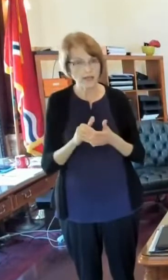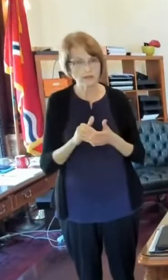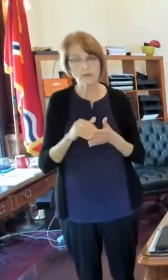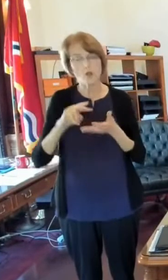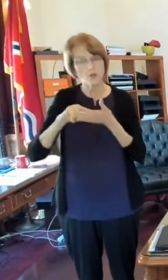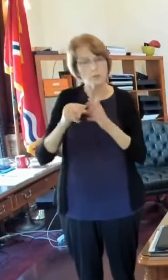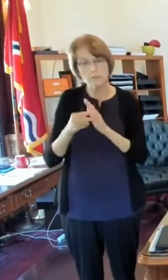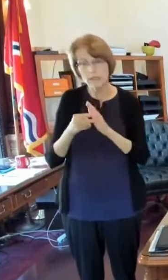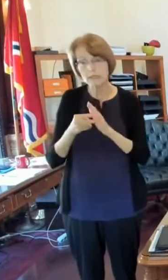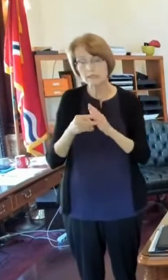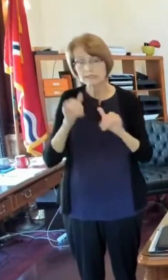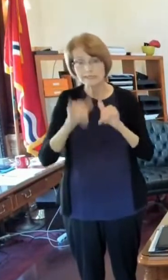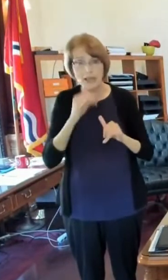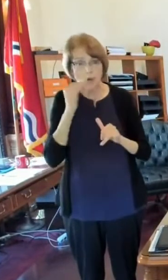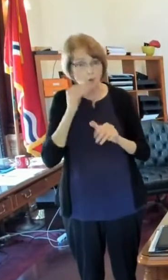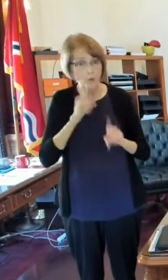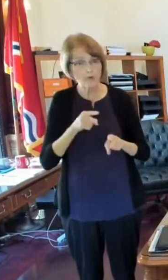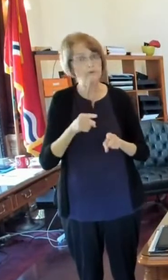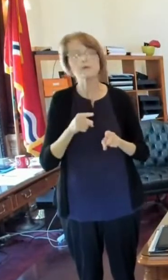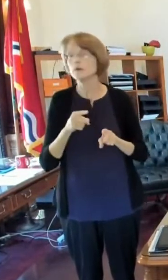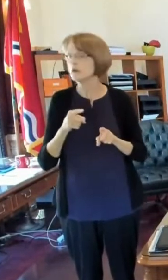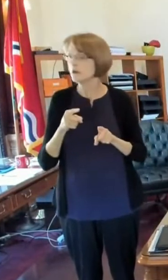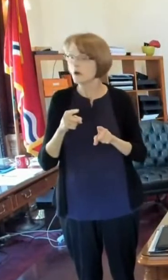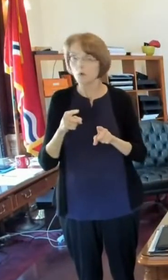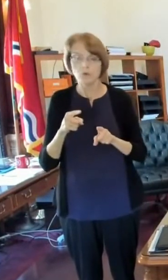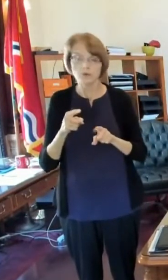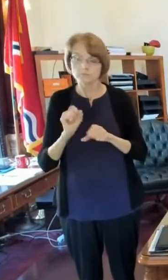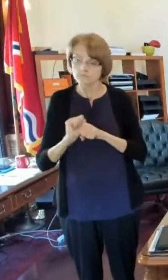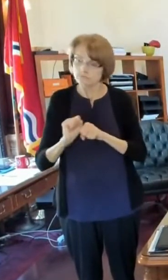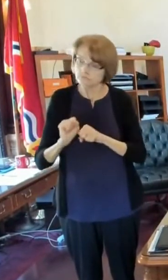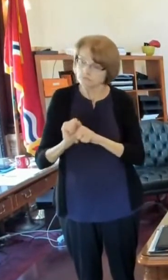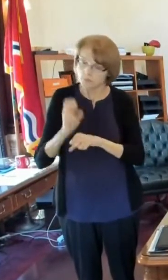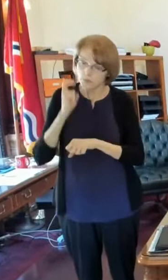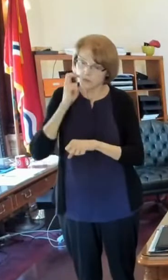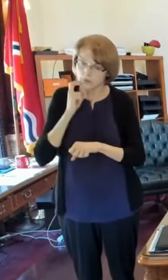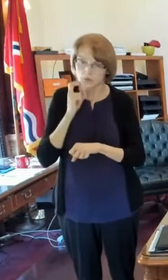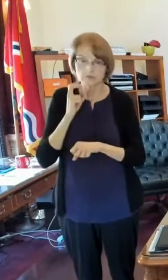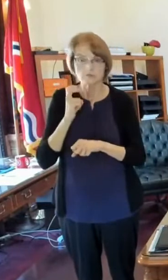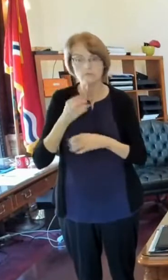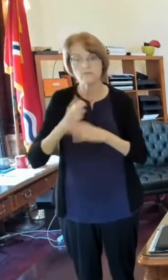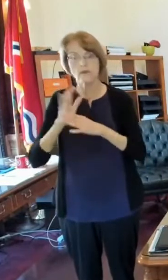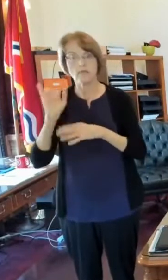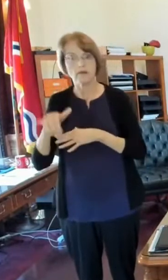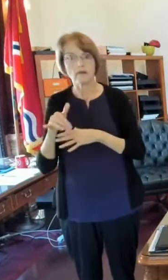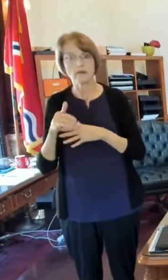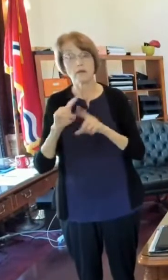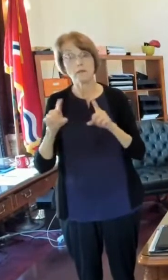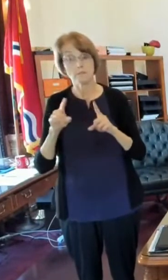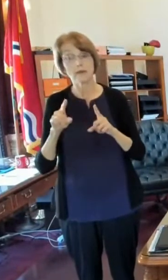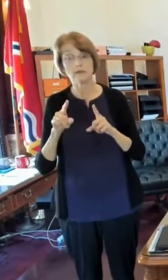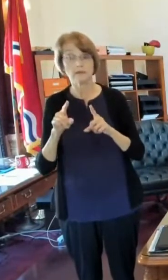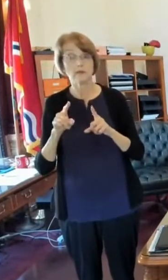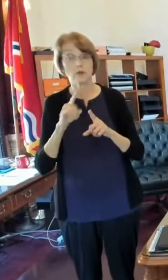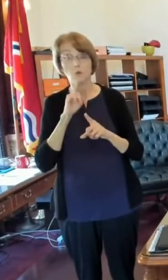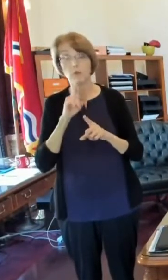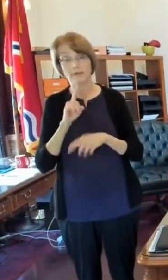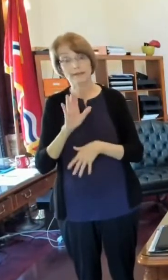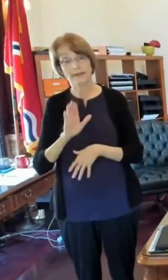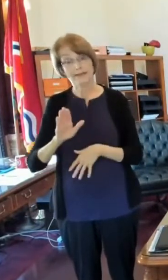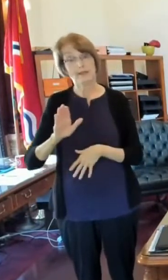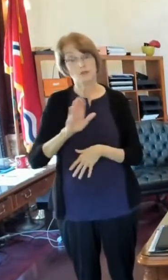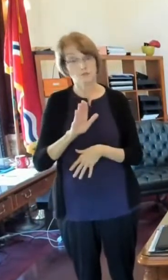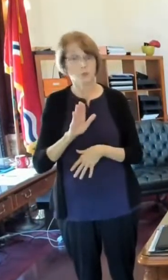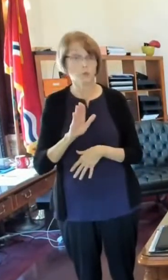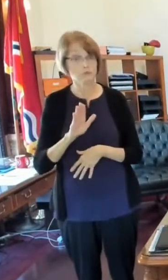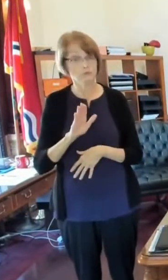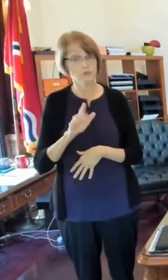a complete stay-at-home order. We're going to do everything in our power not to do that. But actually, it's everything that you can do that's in your power not to do it, which is